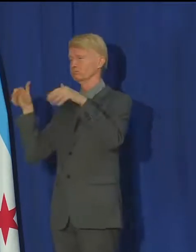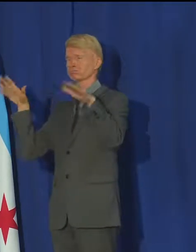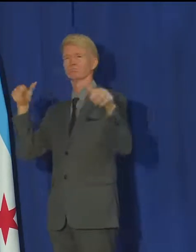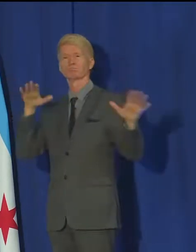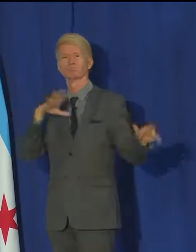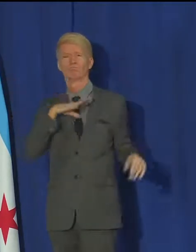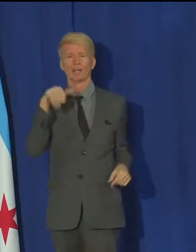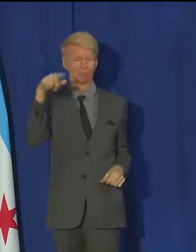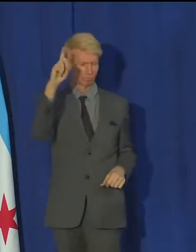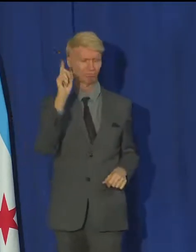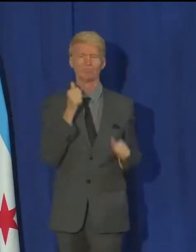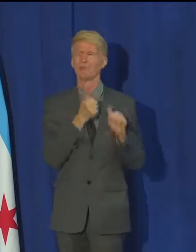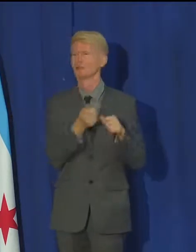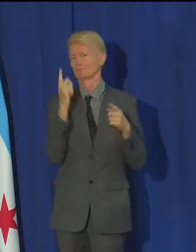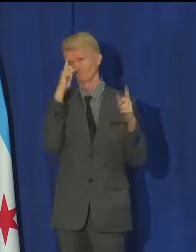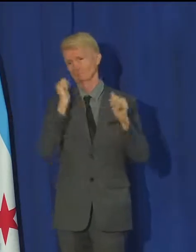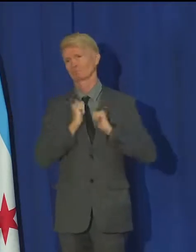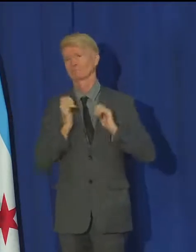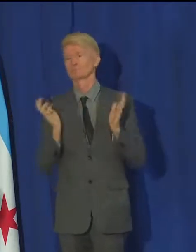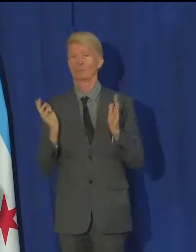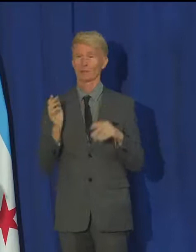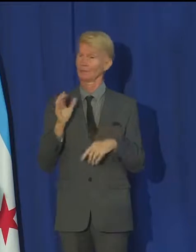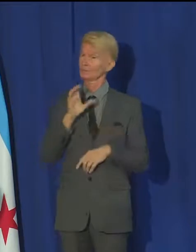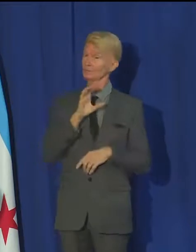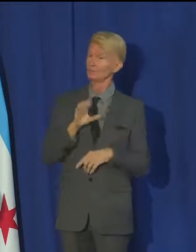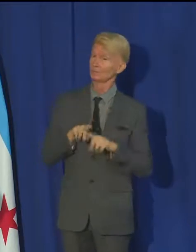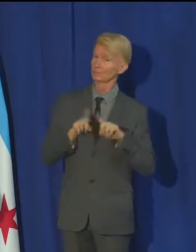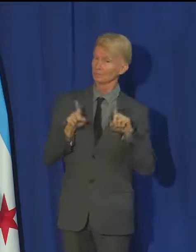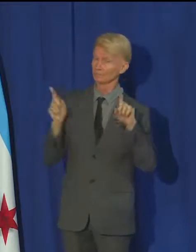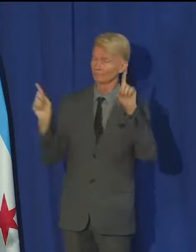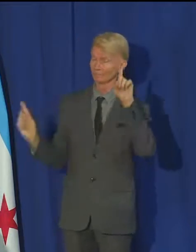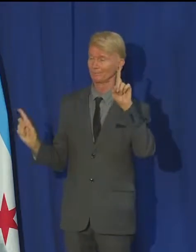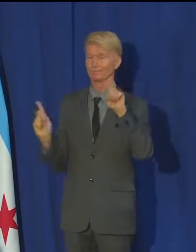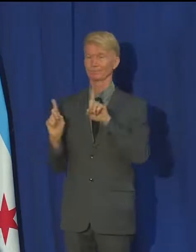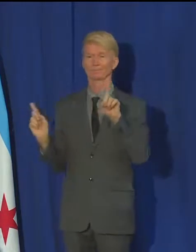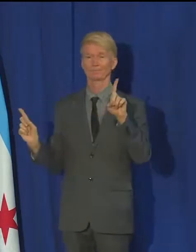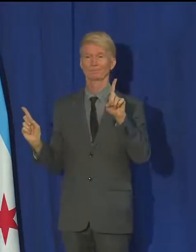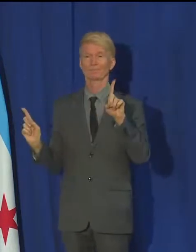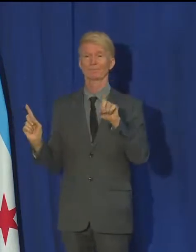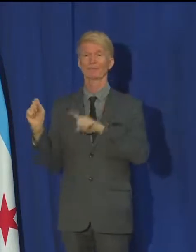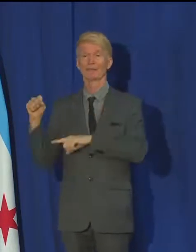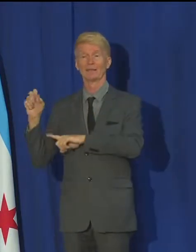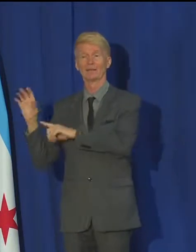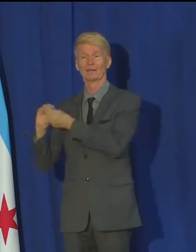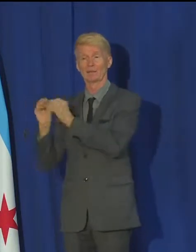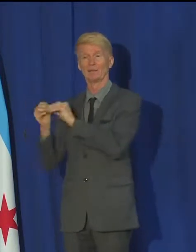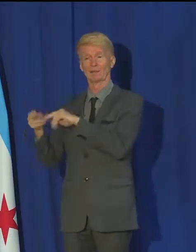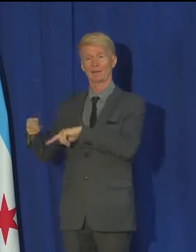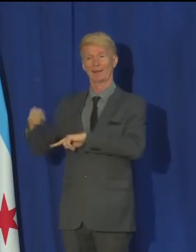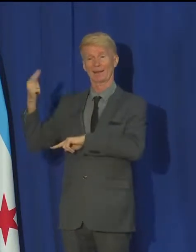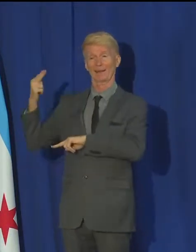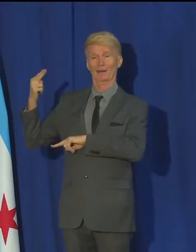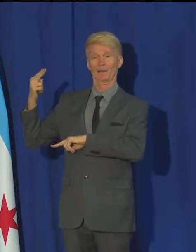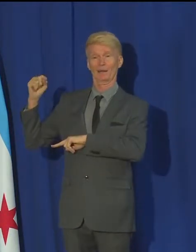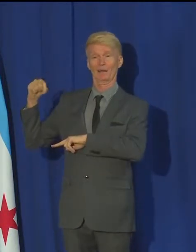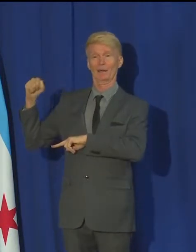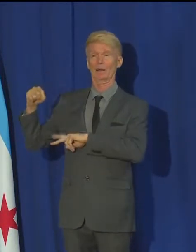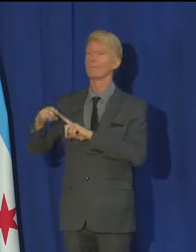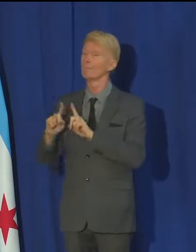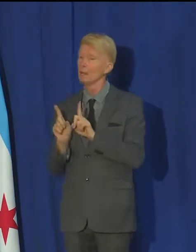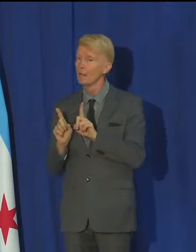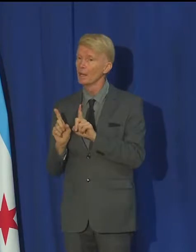to COVID-19. And so it's not just that their rates are higher, although they are, it's that a lot